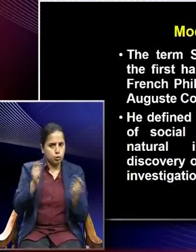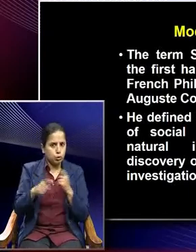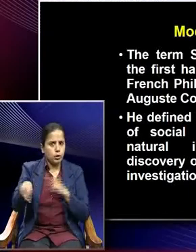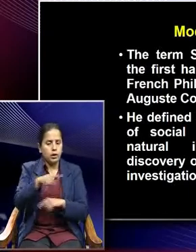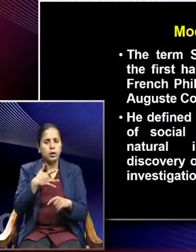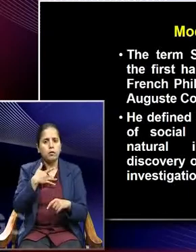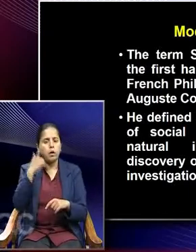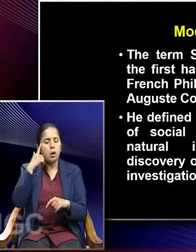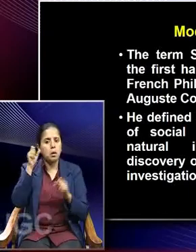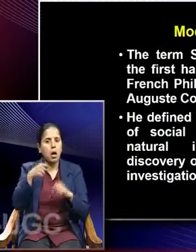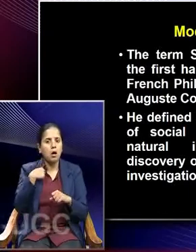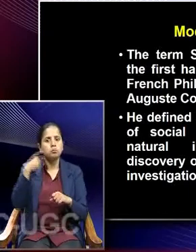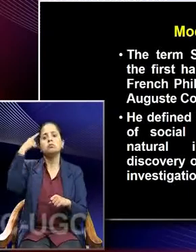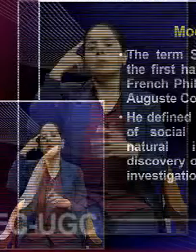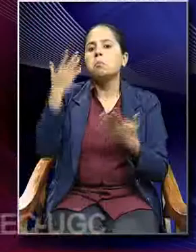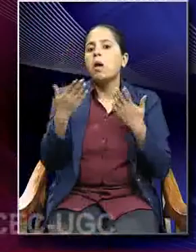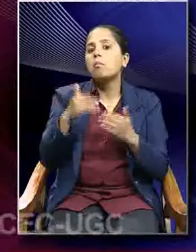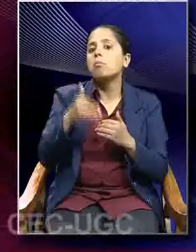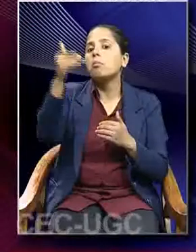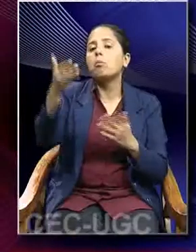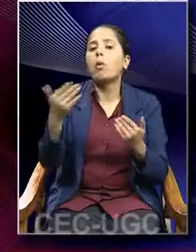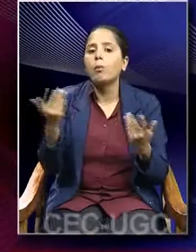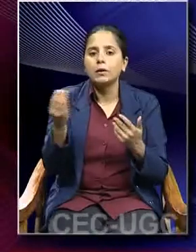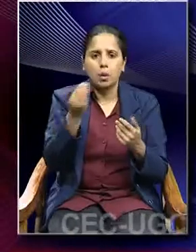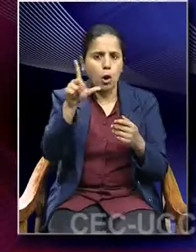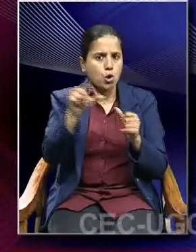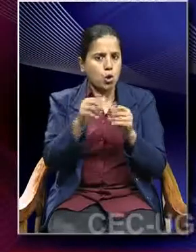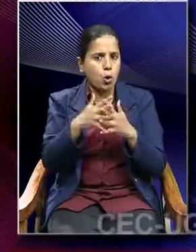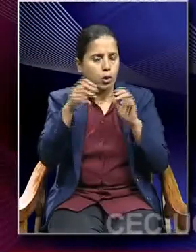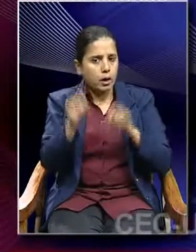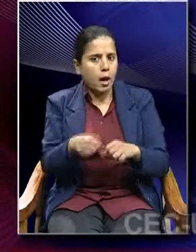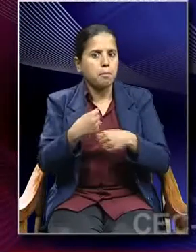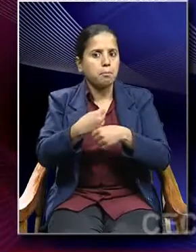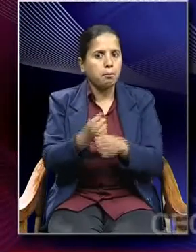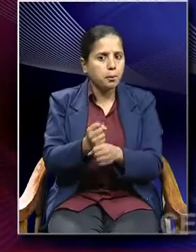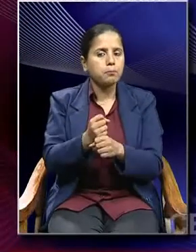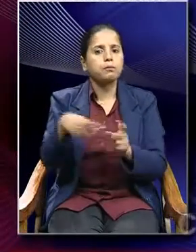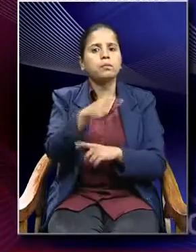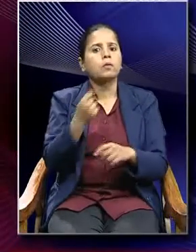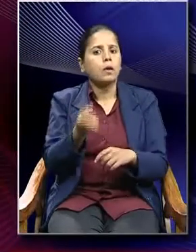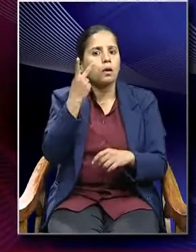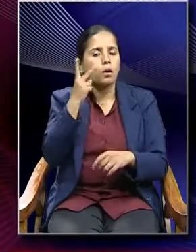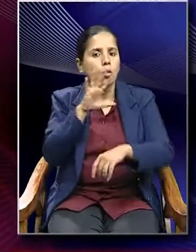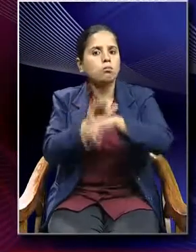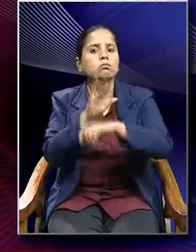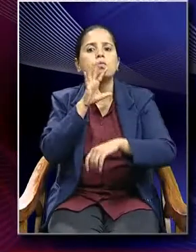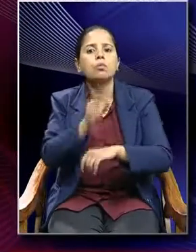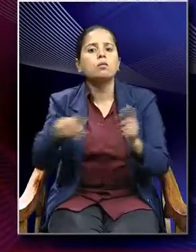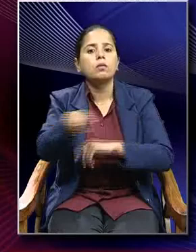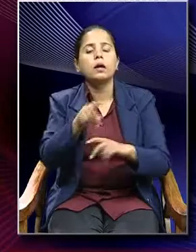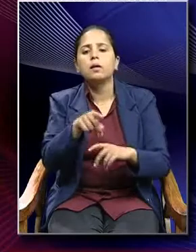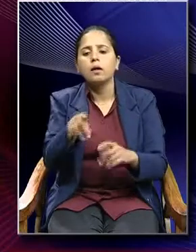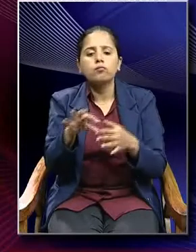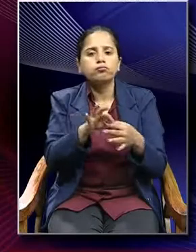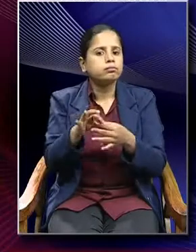be predicted and certain laws could be established to determine the relationship between members